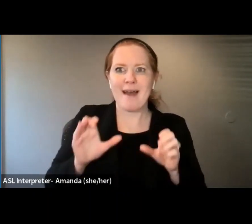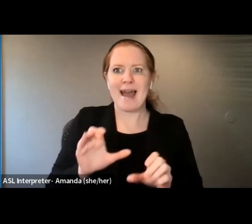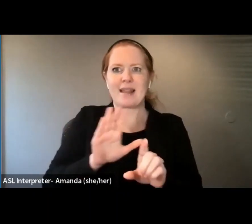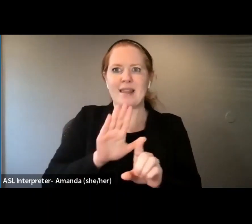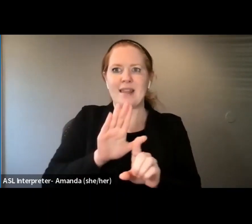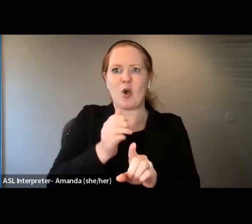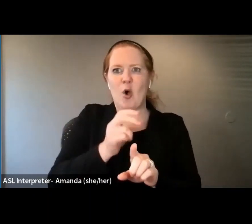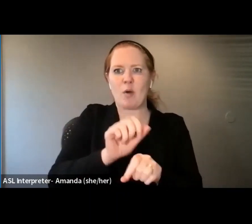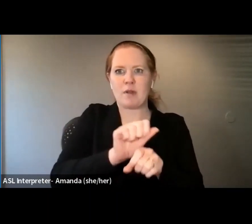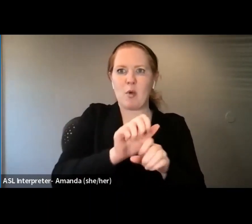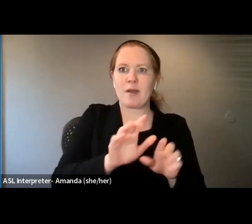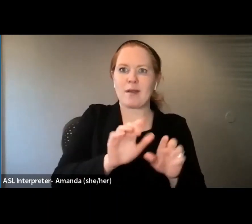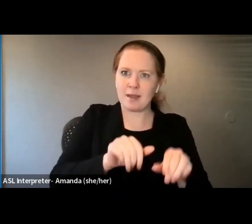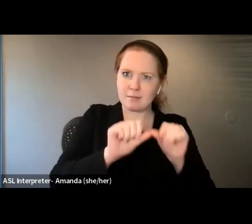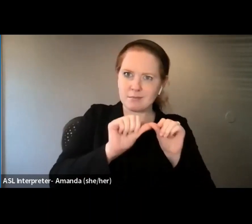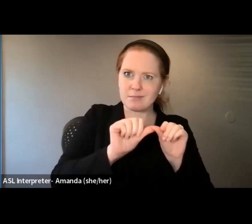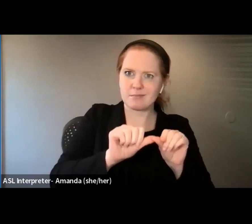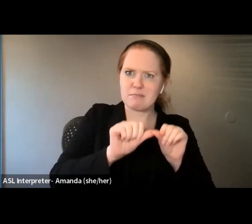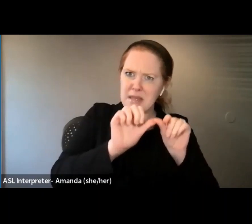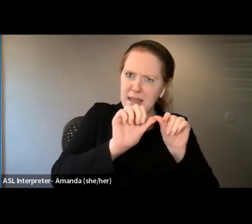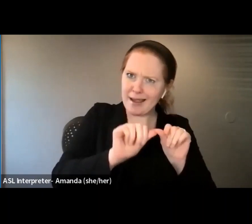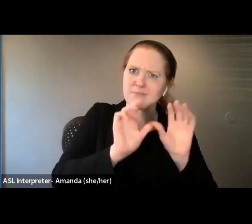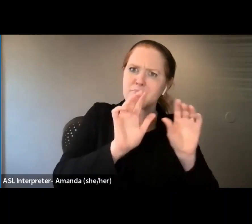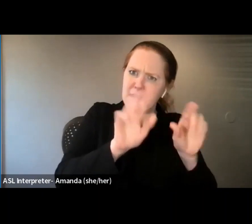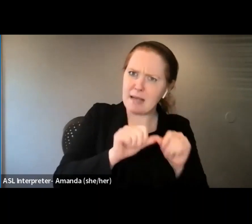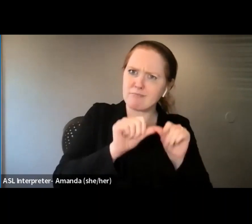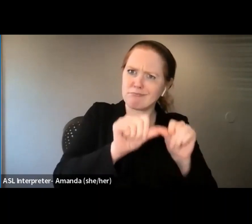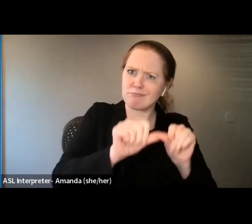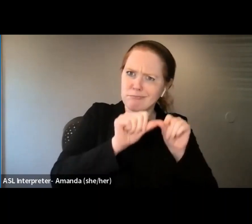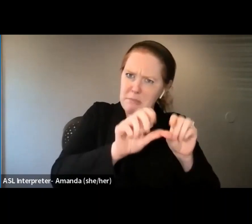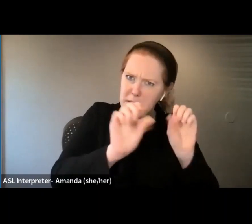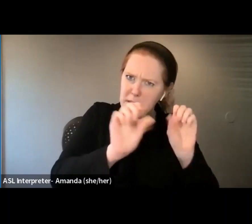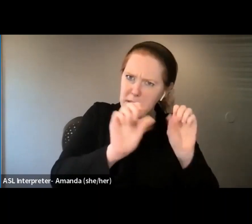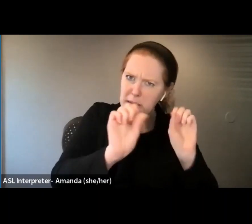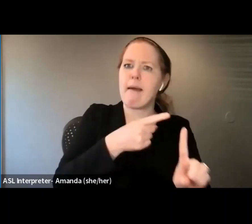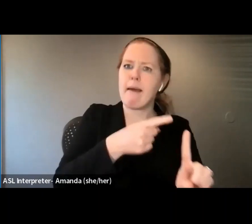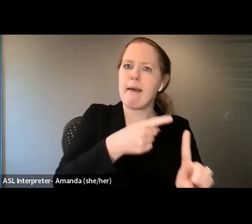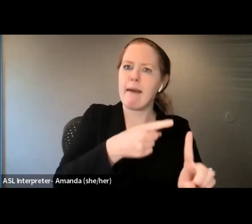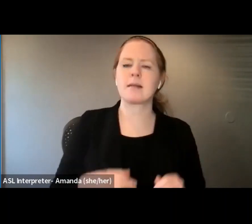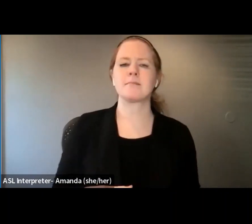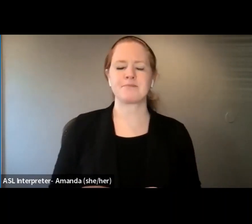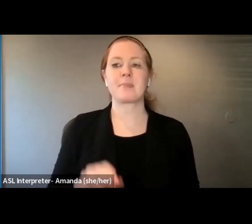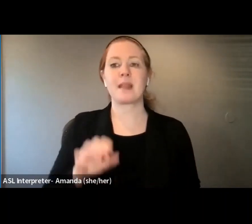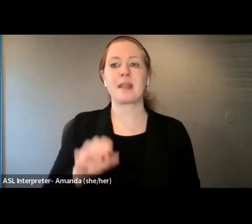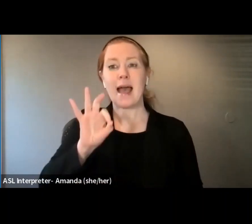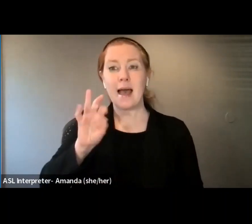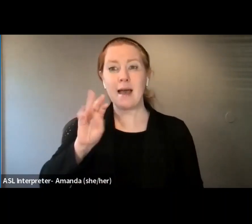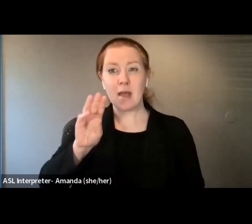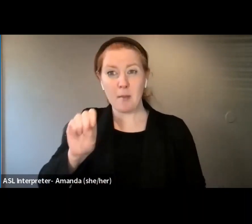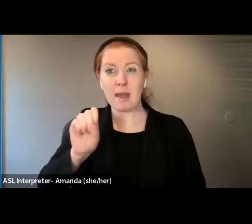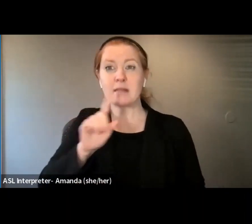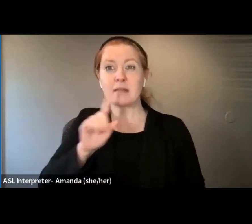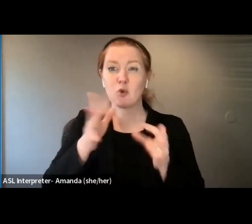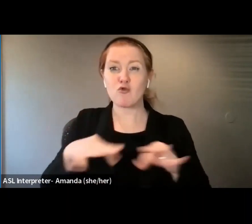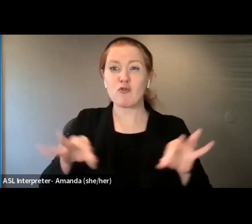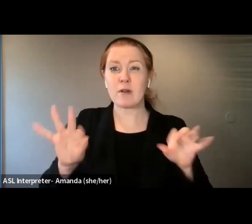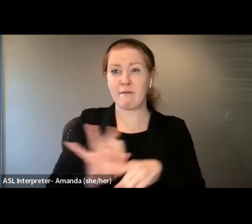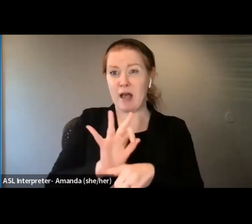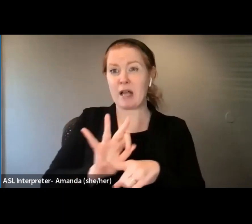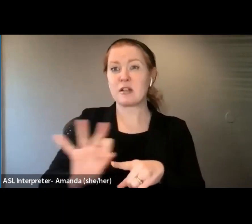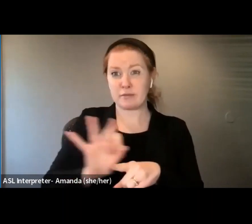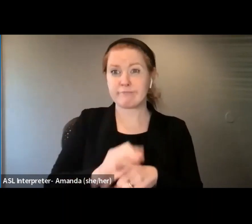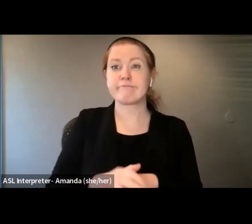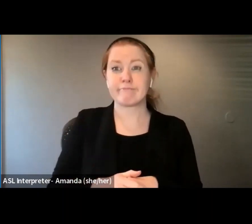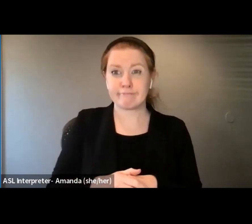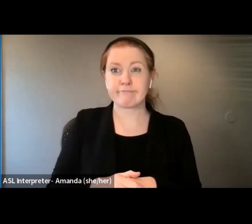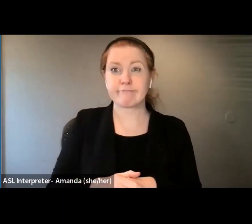be sustainable. And so the FMS is a critical function, I would say. And